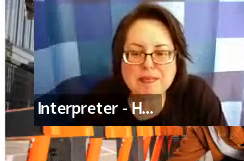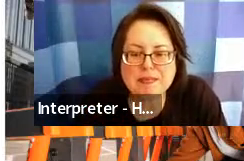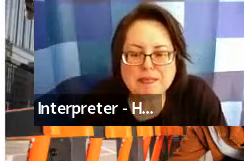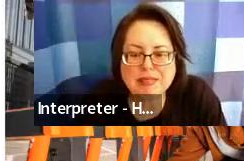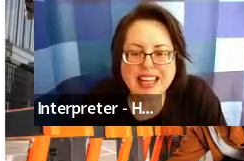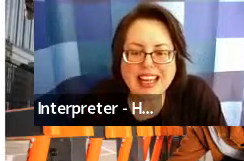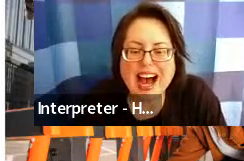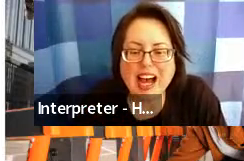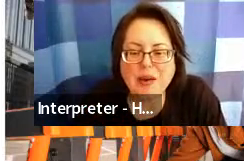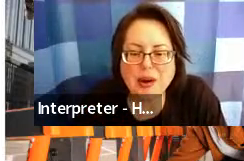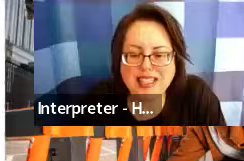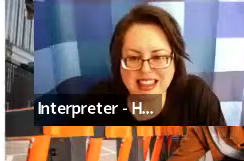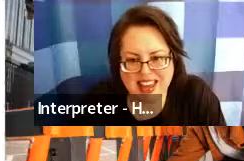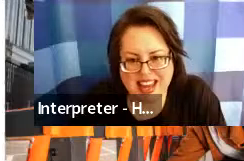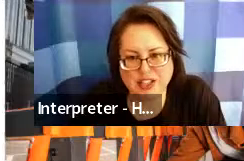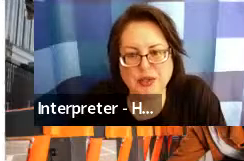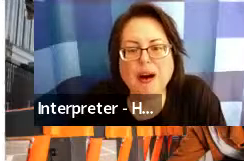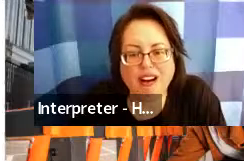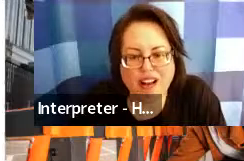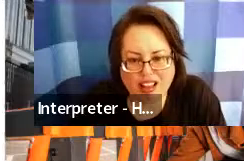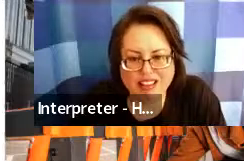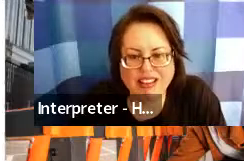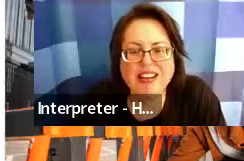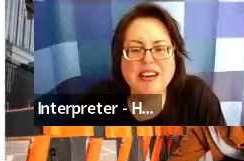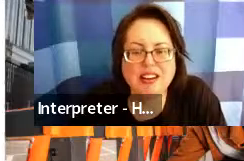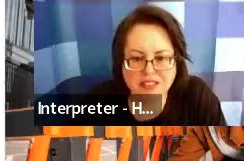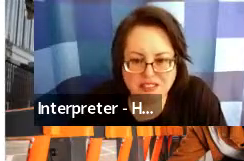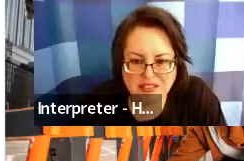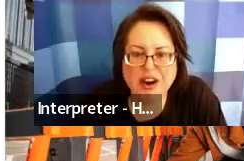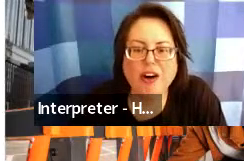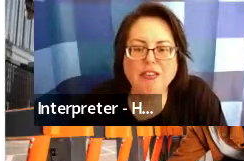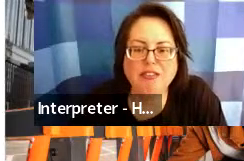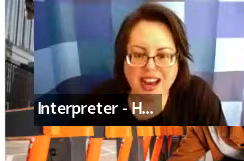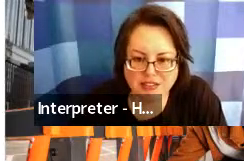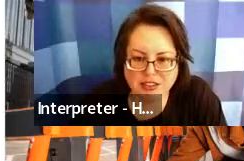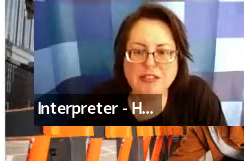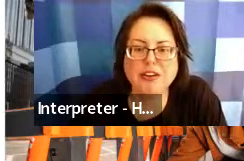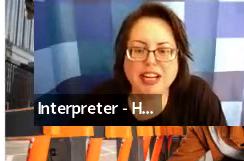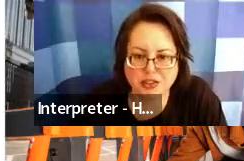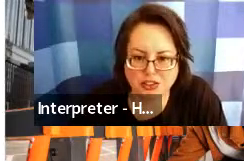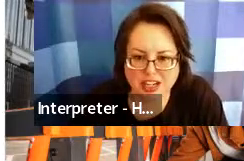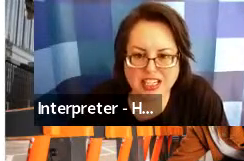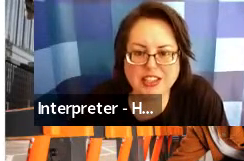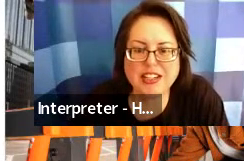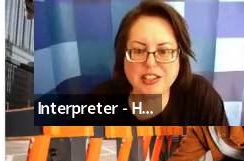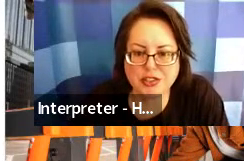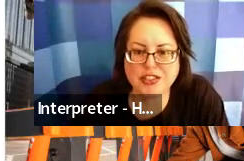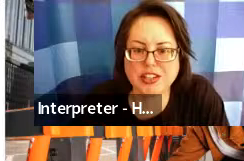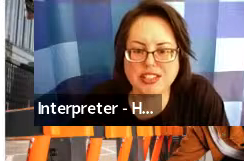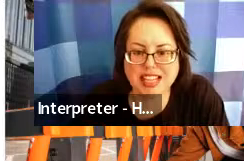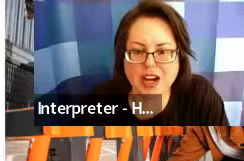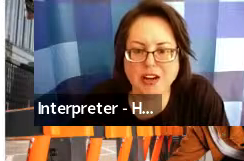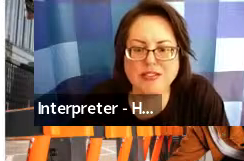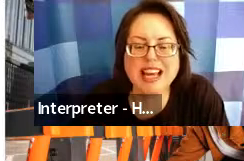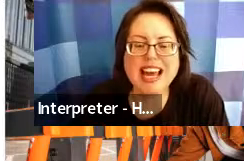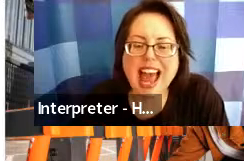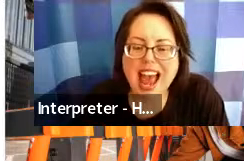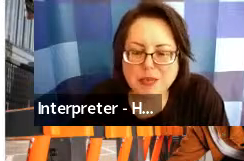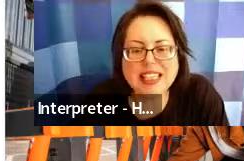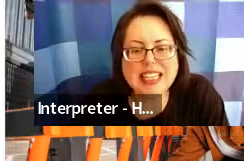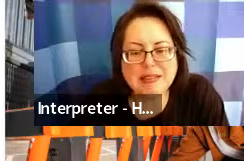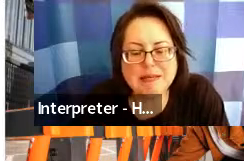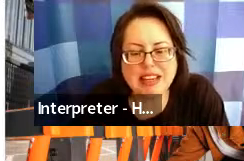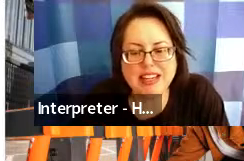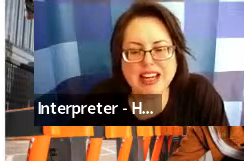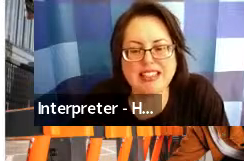I want to thank you all 5 of you, for introducing yourselves